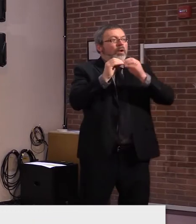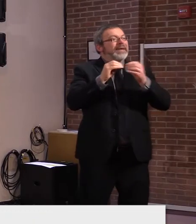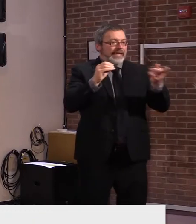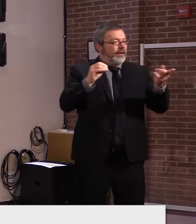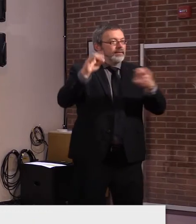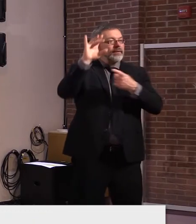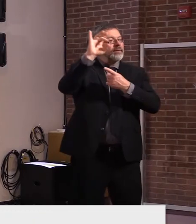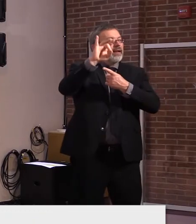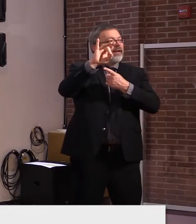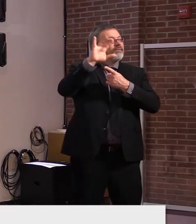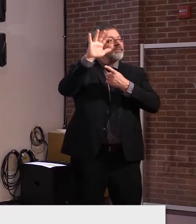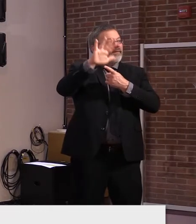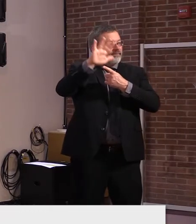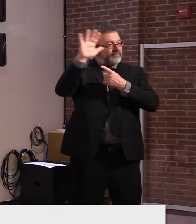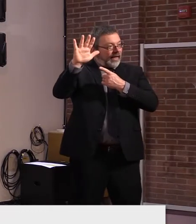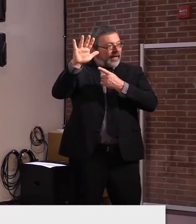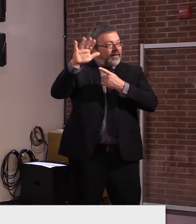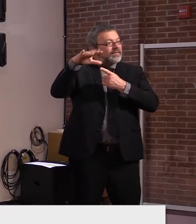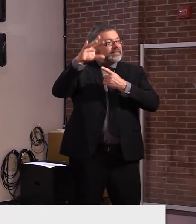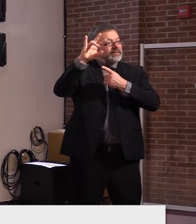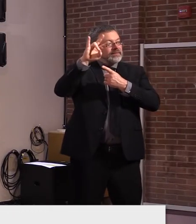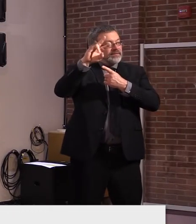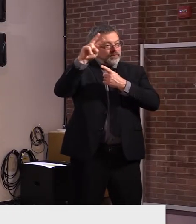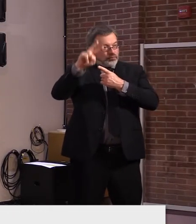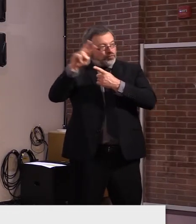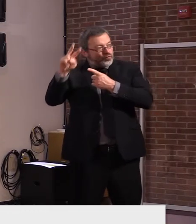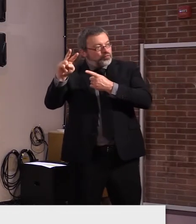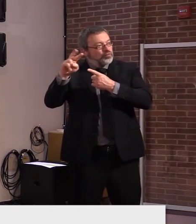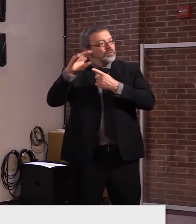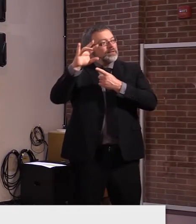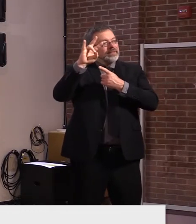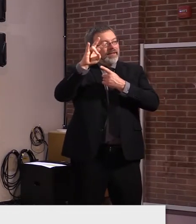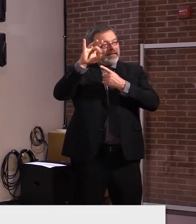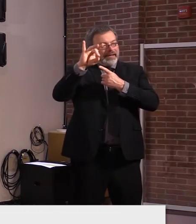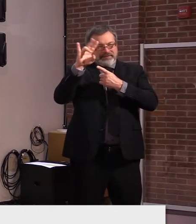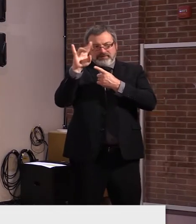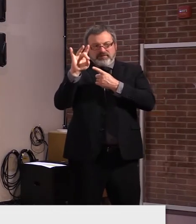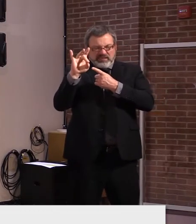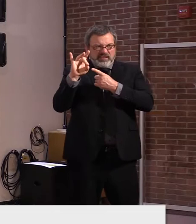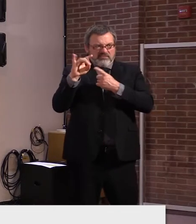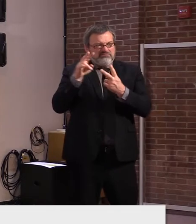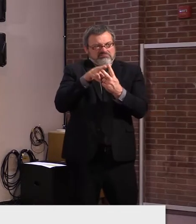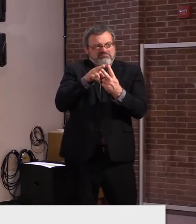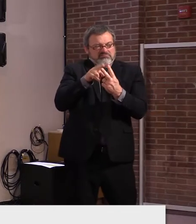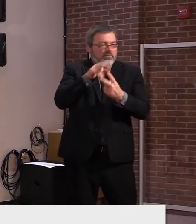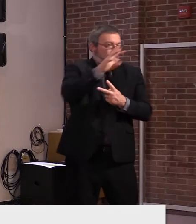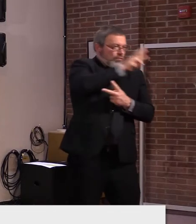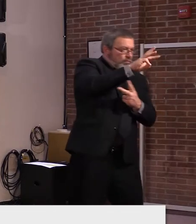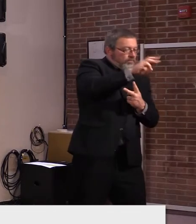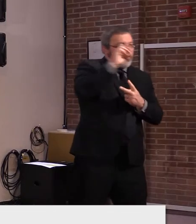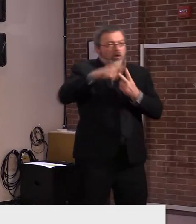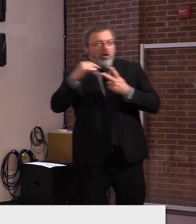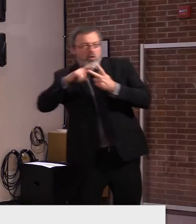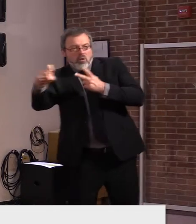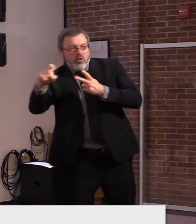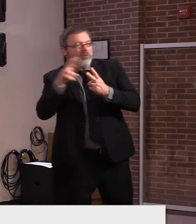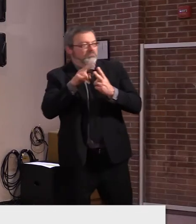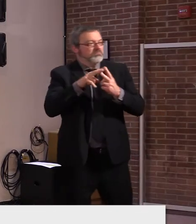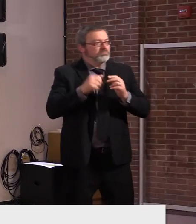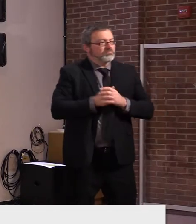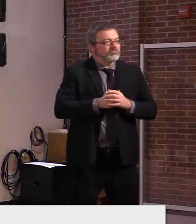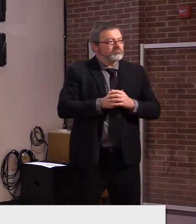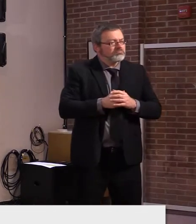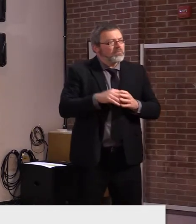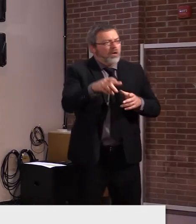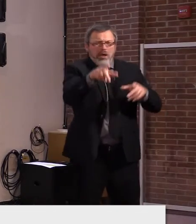855-722-7878. Vaccines and boosters are also available at many pharmacies and healthcare providers. This week, we have more